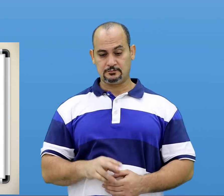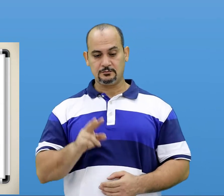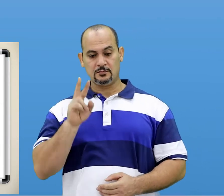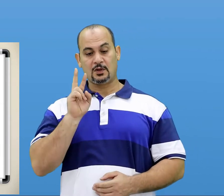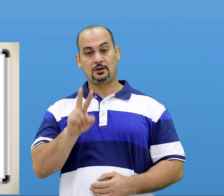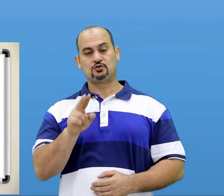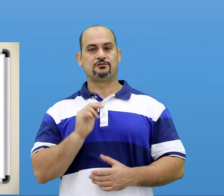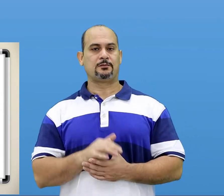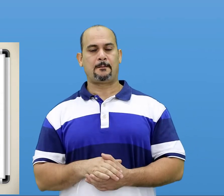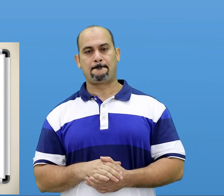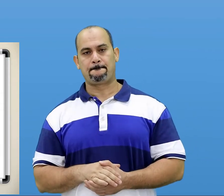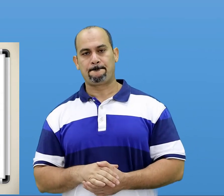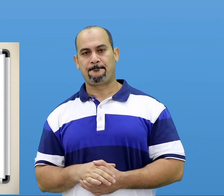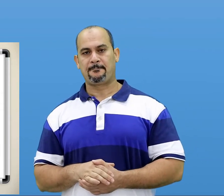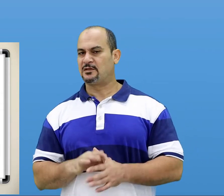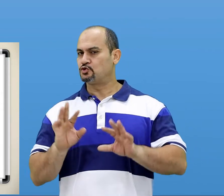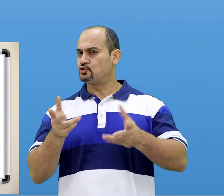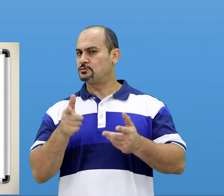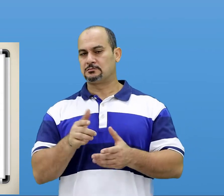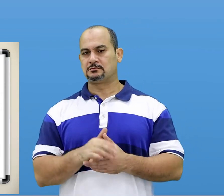guess this picture.